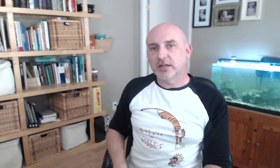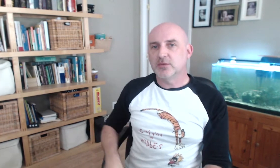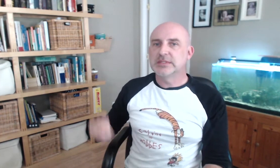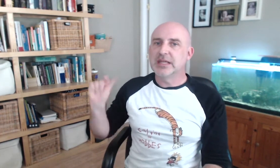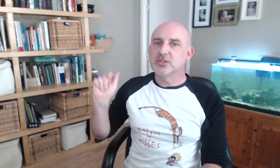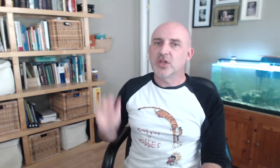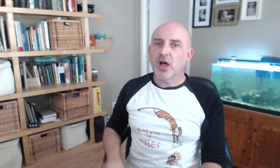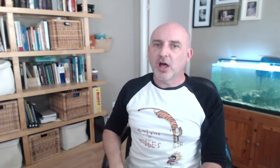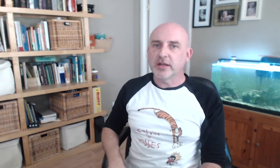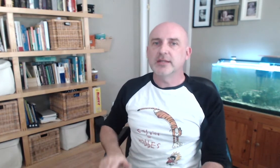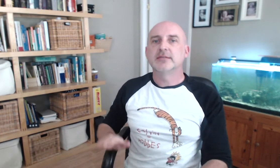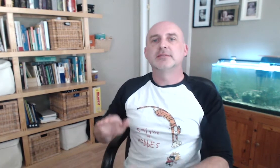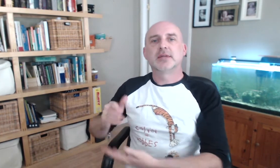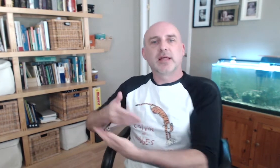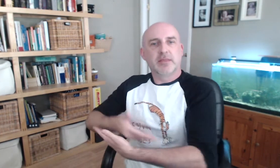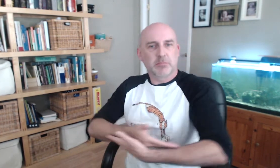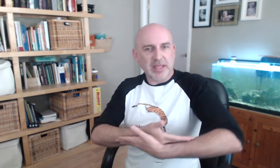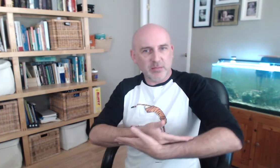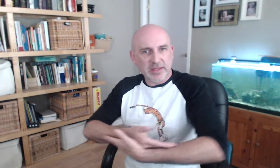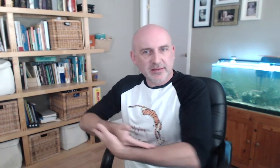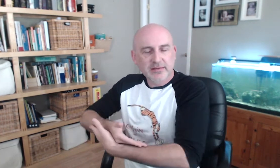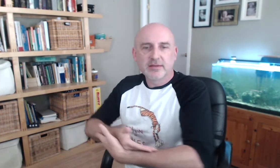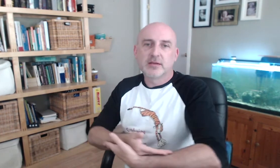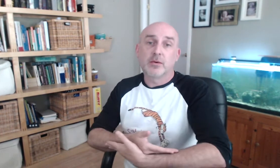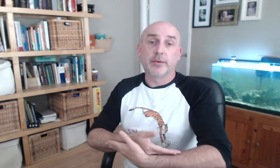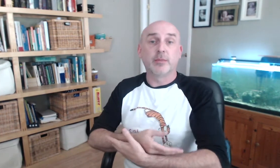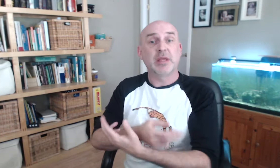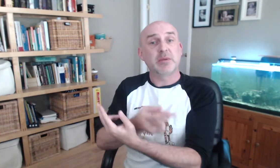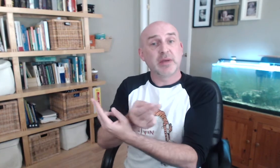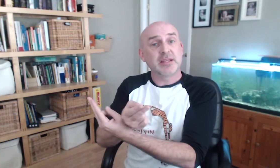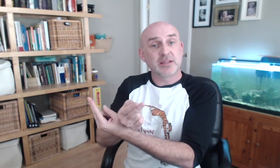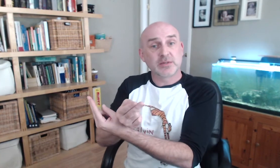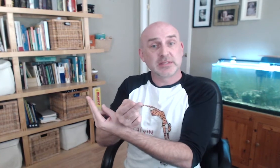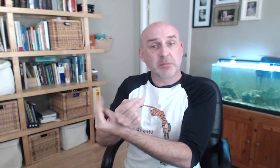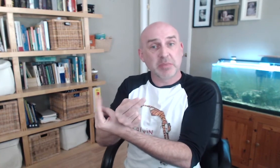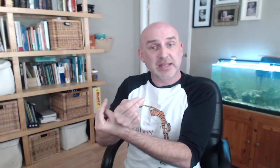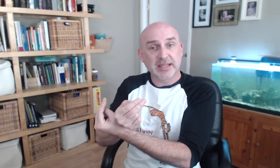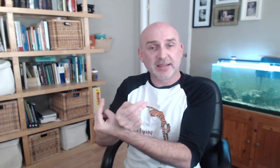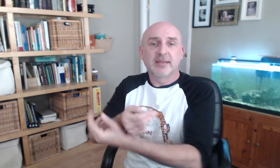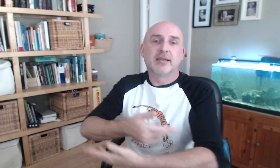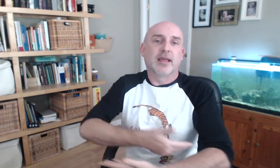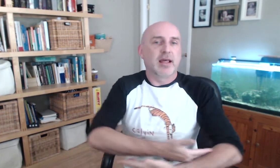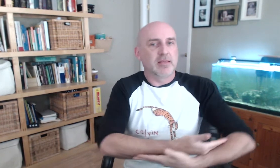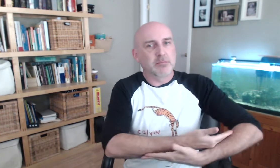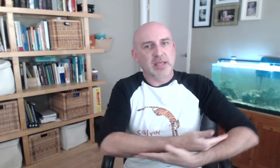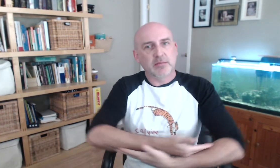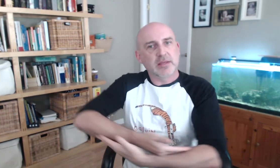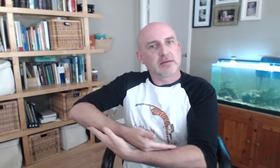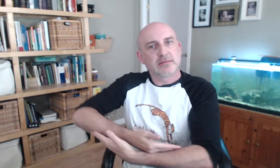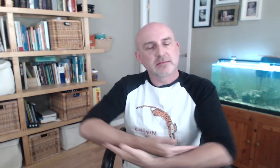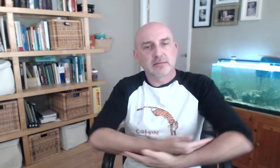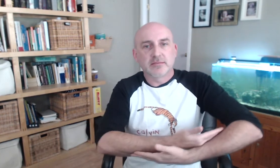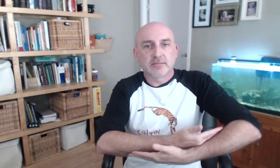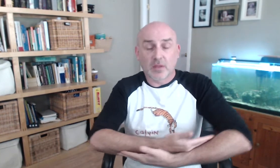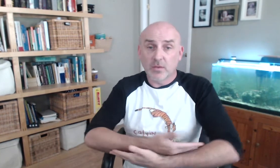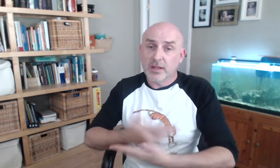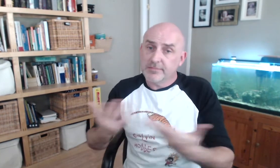would sign dog and then baby. Or a baby bunny, you could sign bunny and then baby. All right?